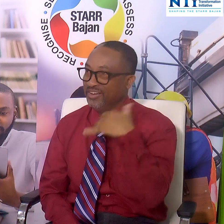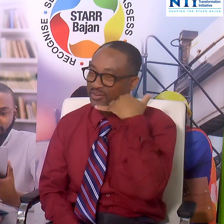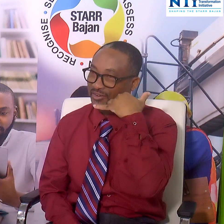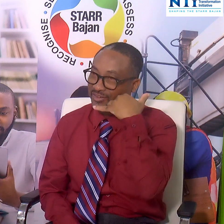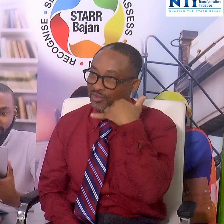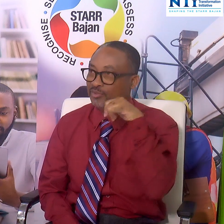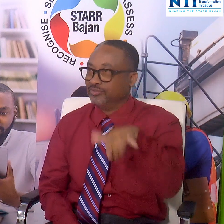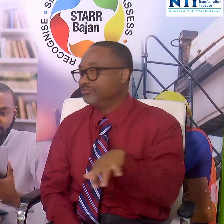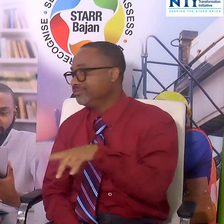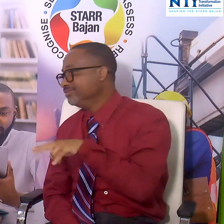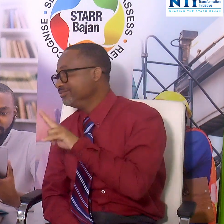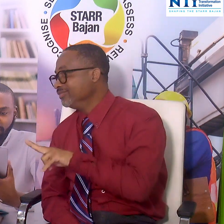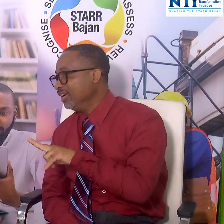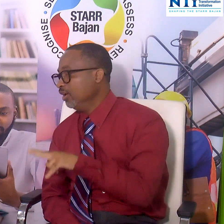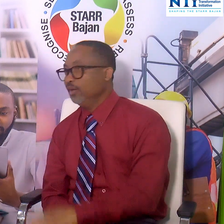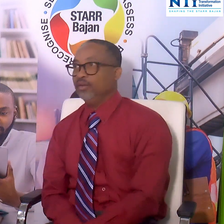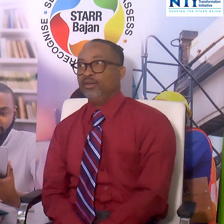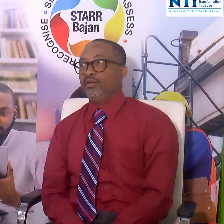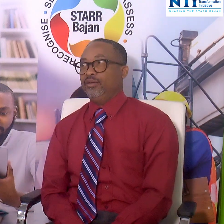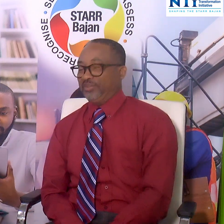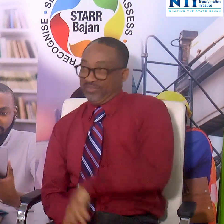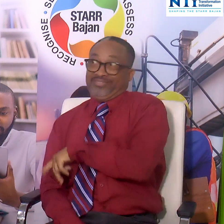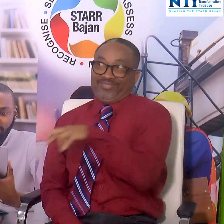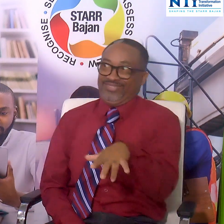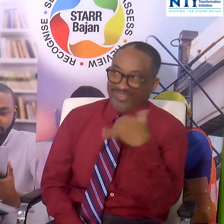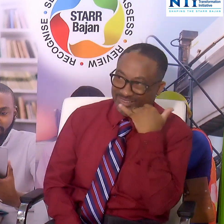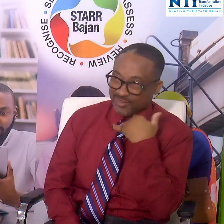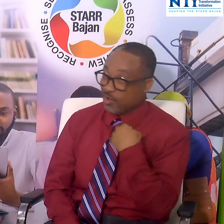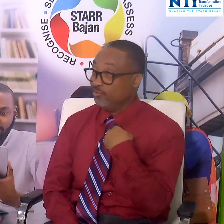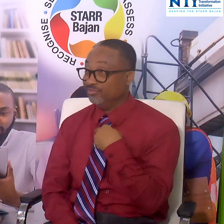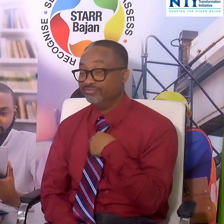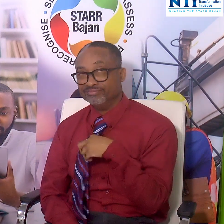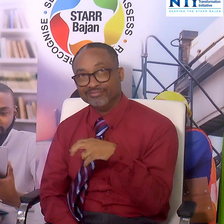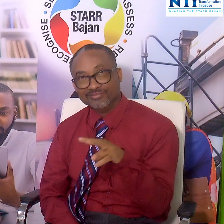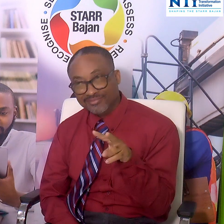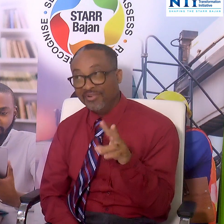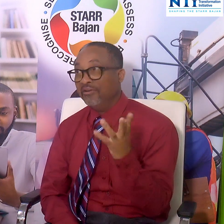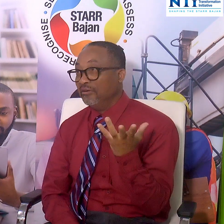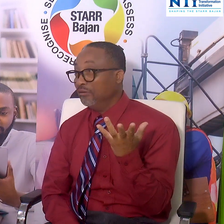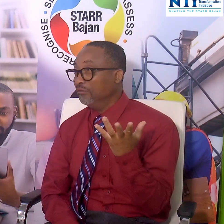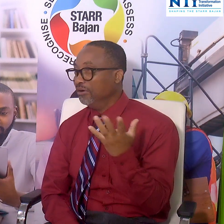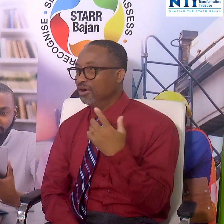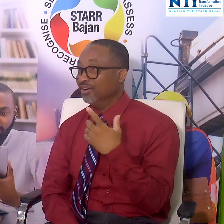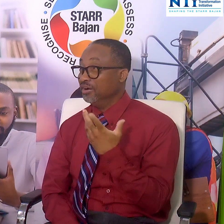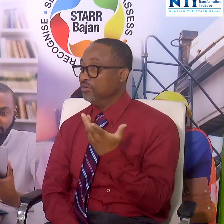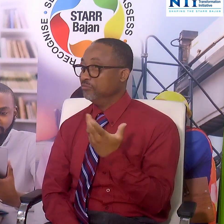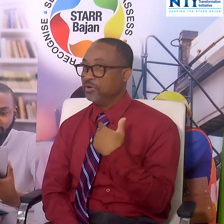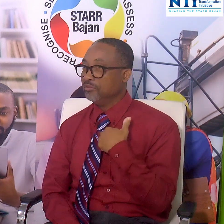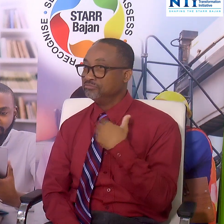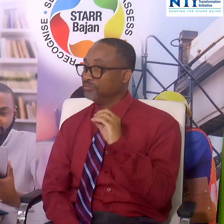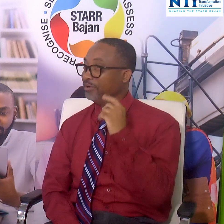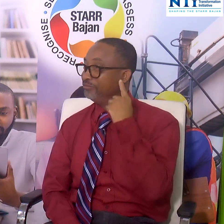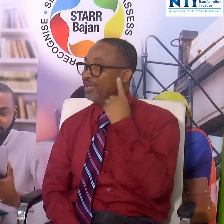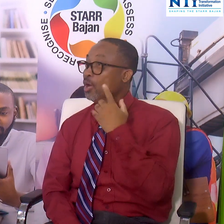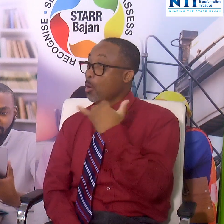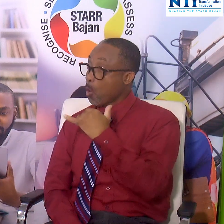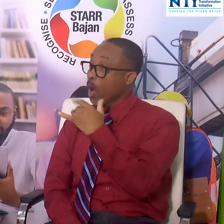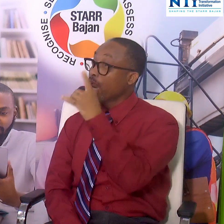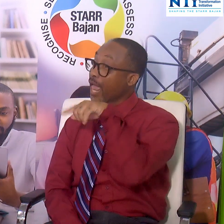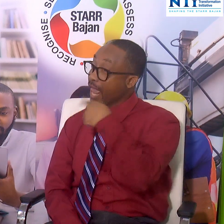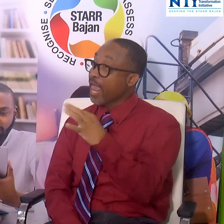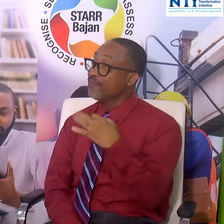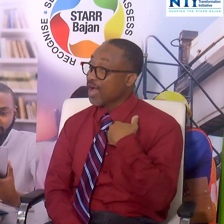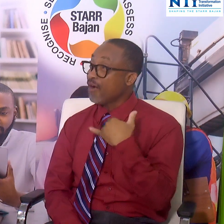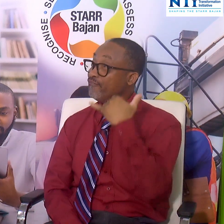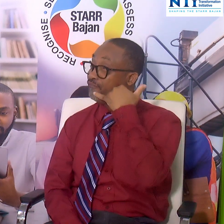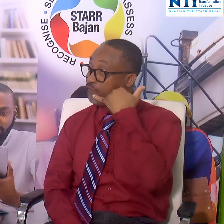Like how hearing people, every time they hear, like even if the phone ring, they jump on and jump on whatever, they seem to be